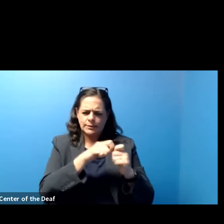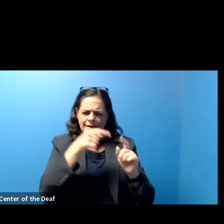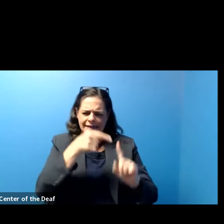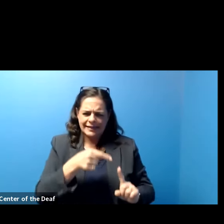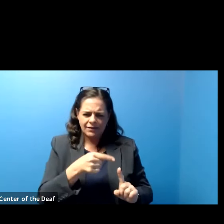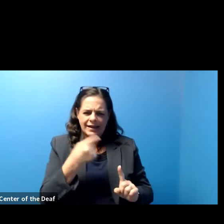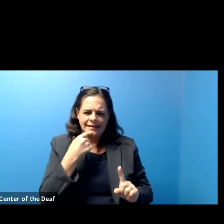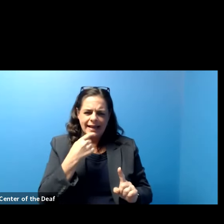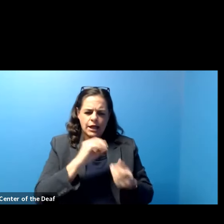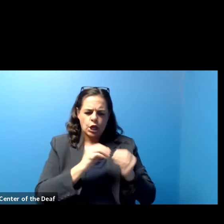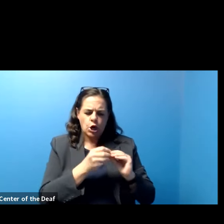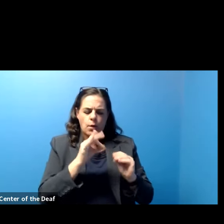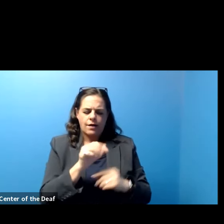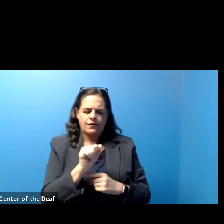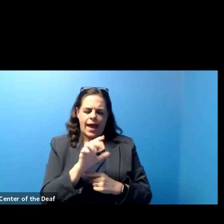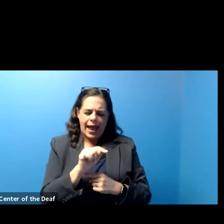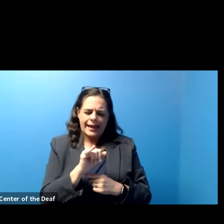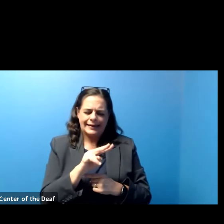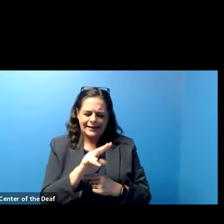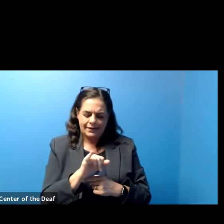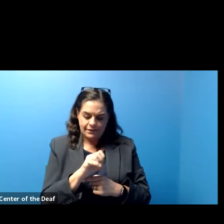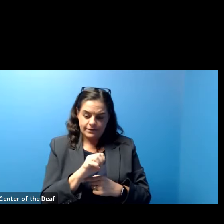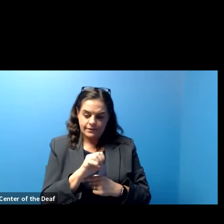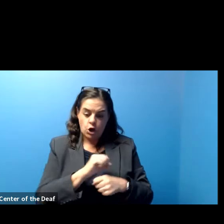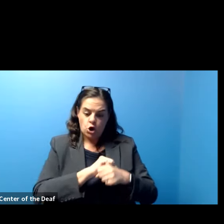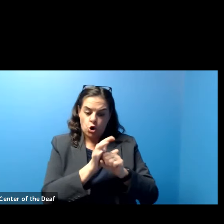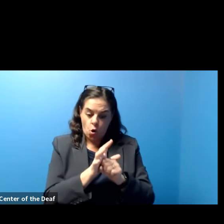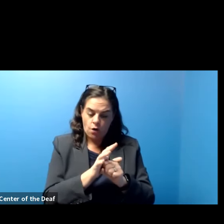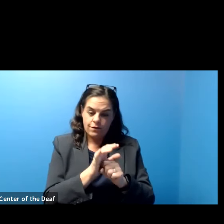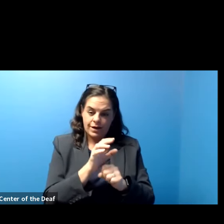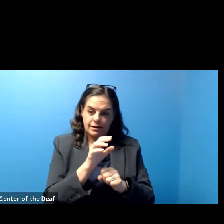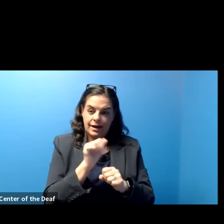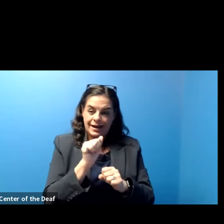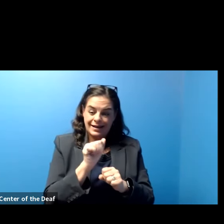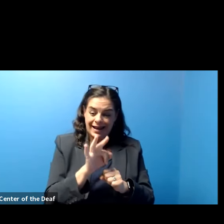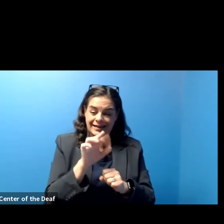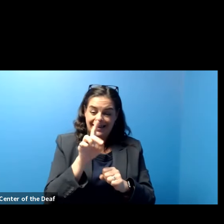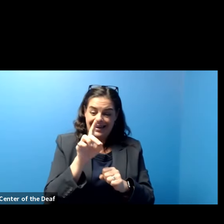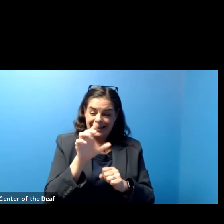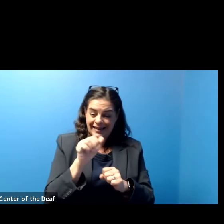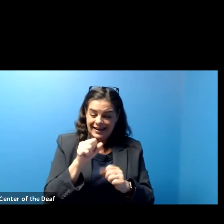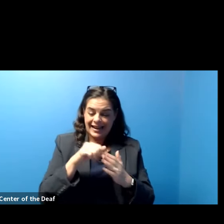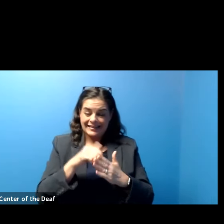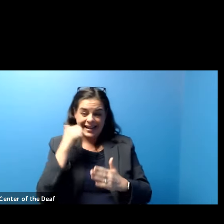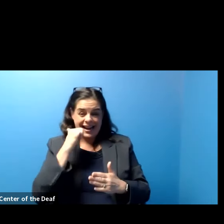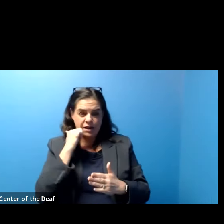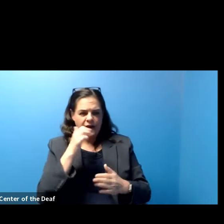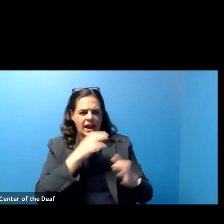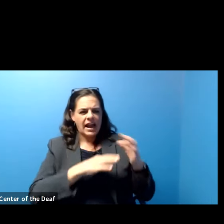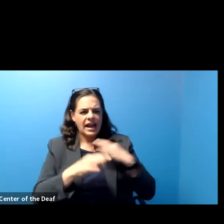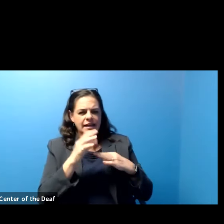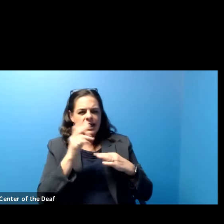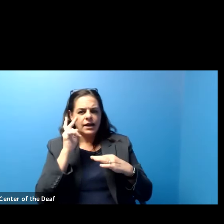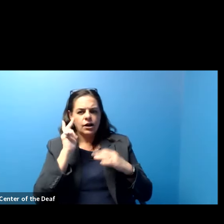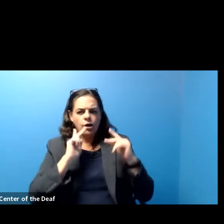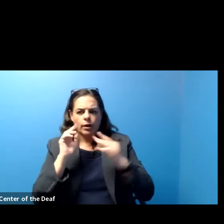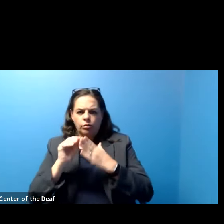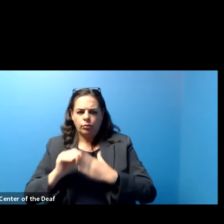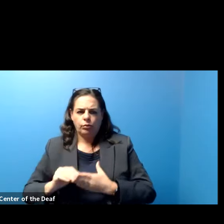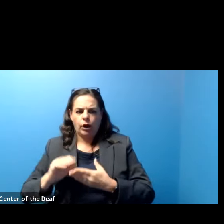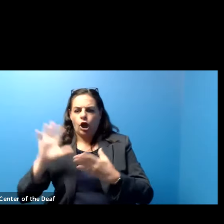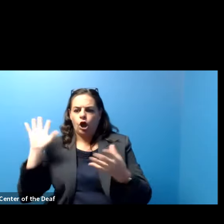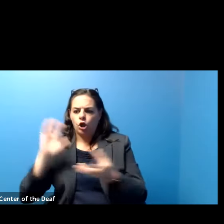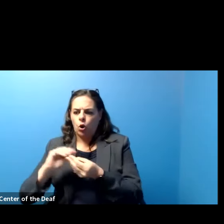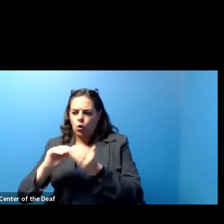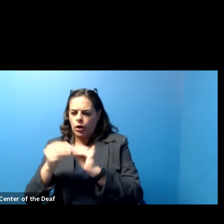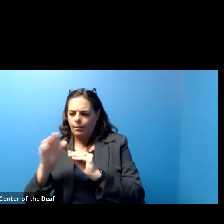state the number of active COVID-19 cases in Knox County each day. Instead, it's left for folks to quickly jot down the total number of cases